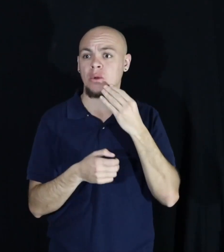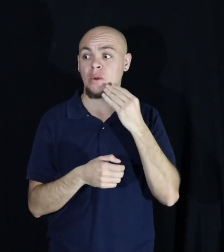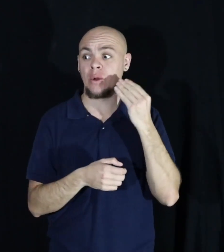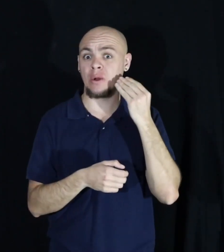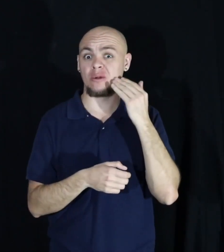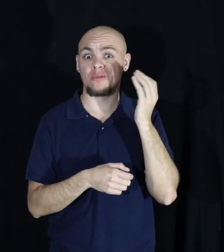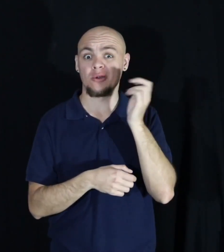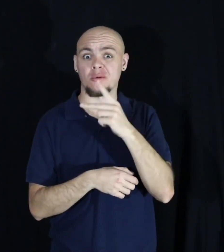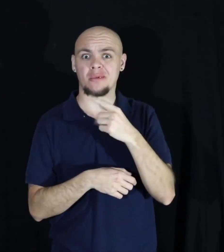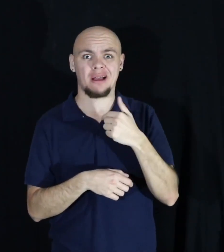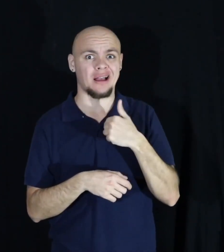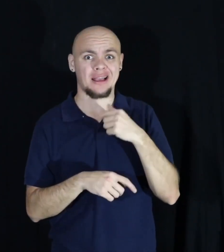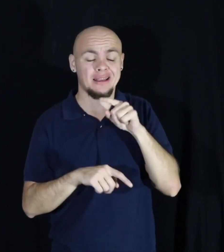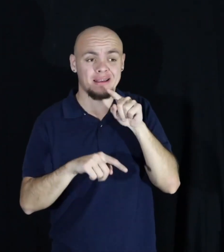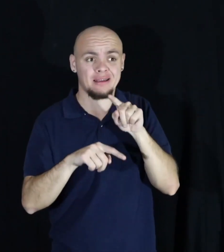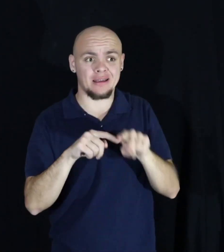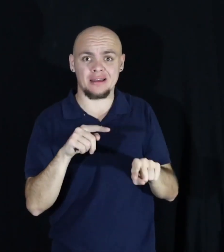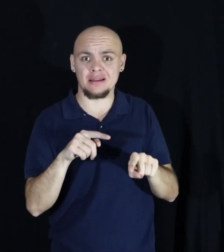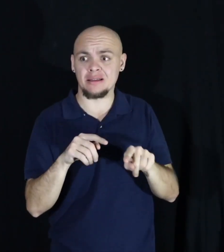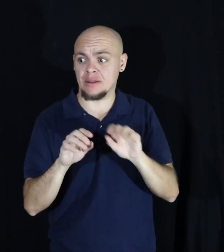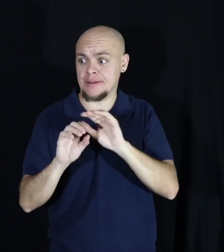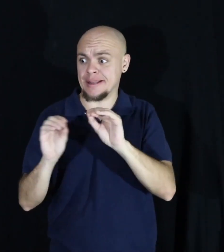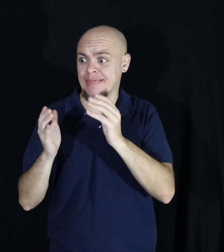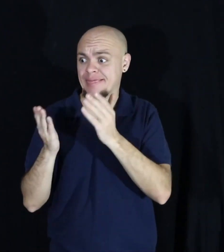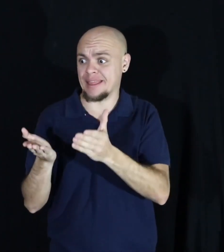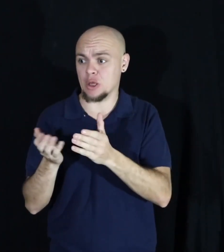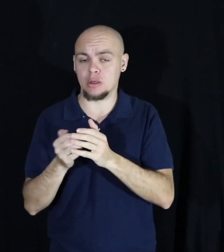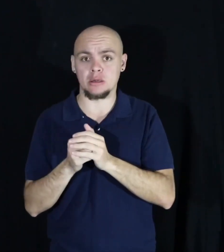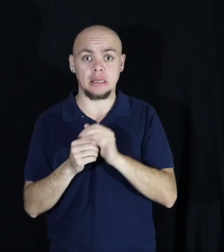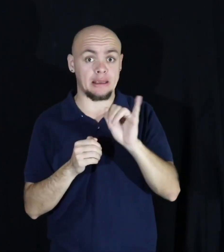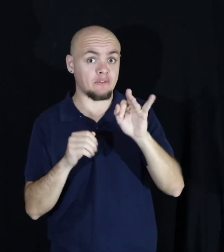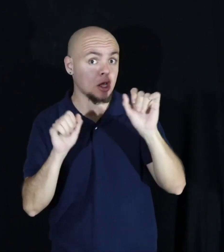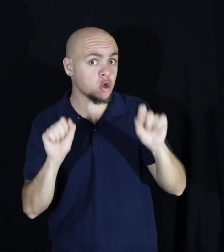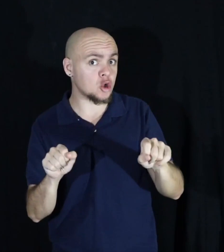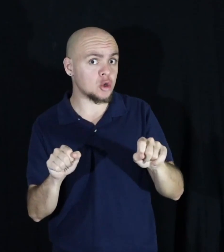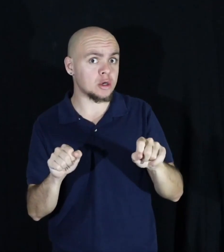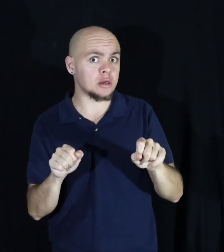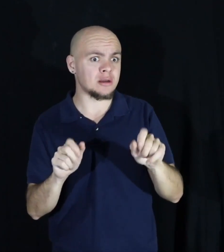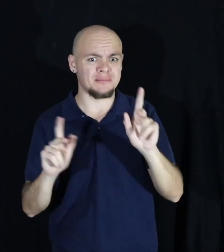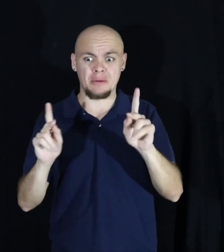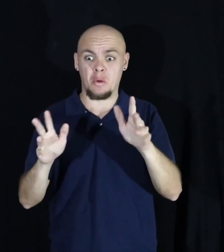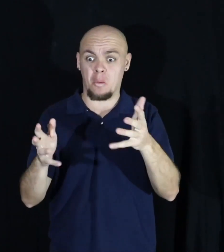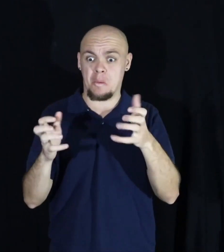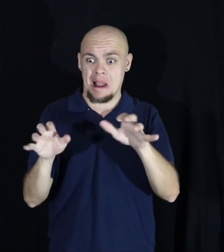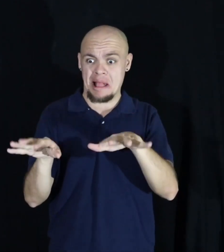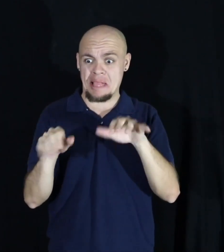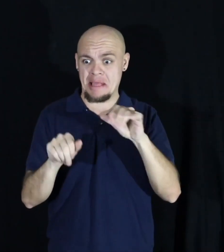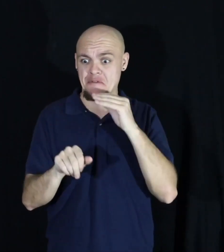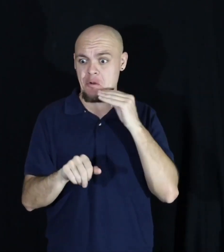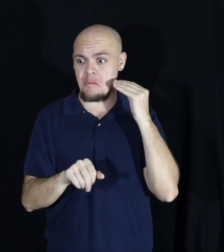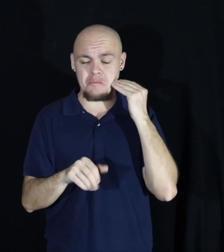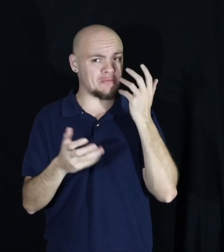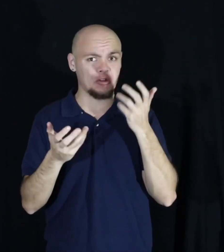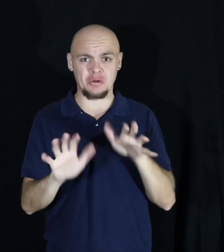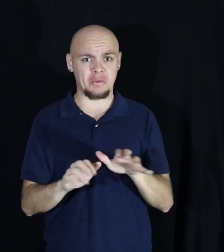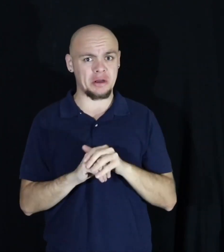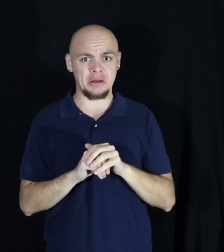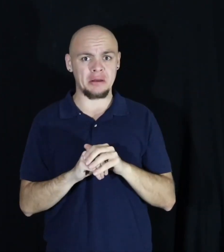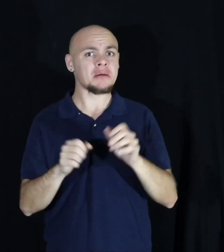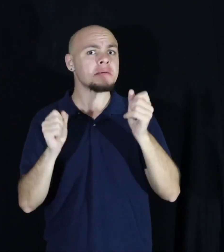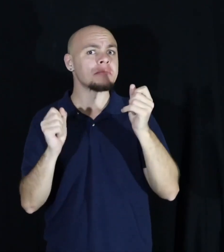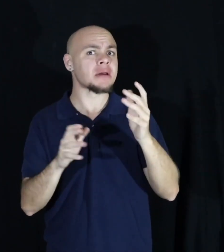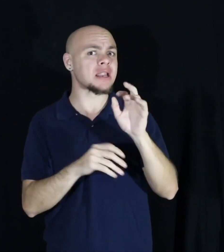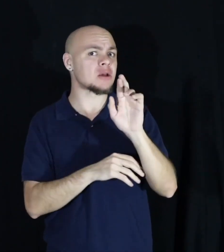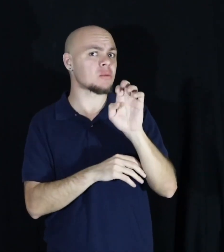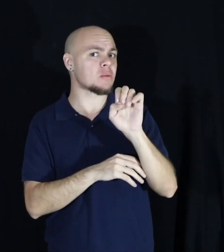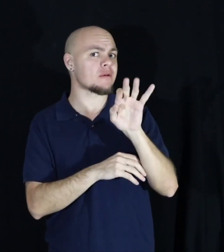to. I would have if I could have. No one wants to leave their home. In fact, many refugees